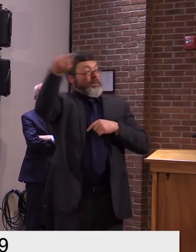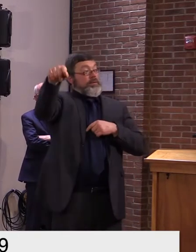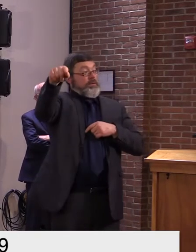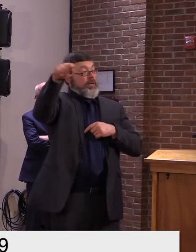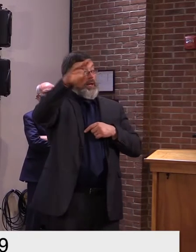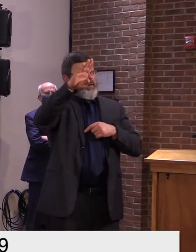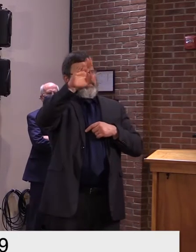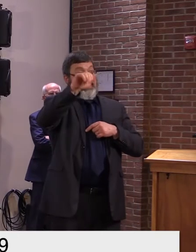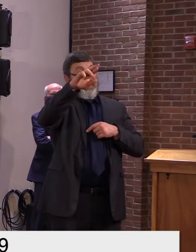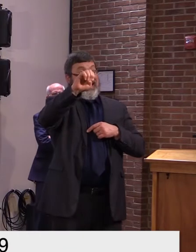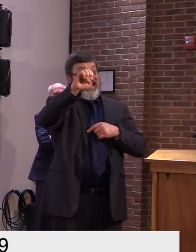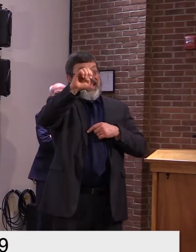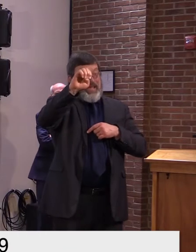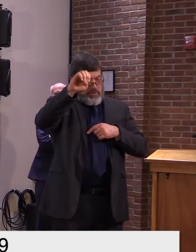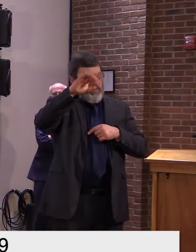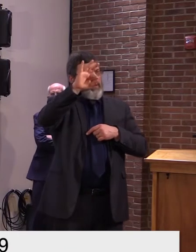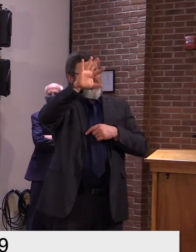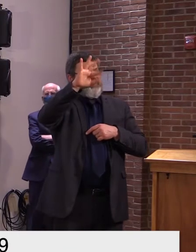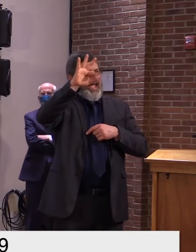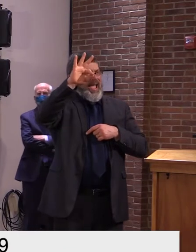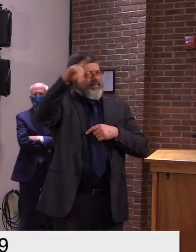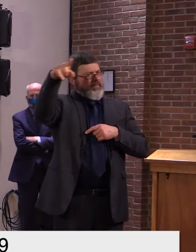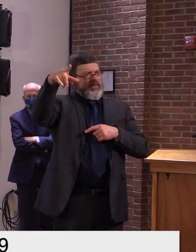their samples via